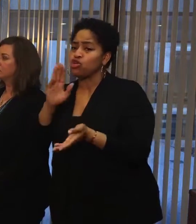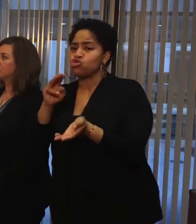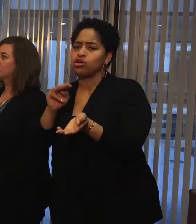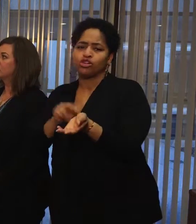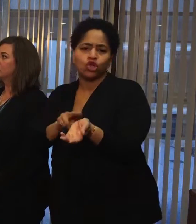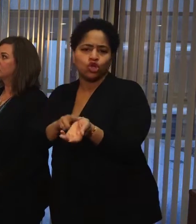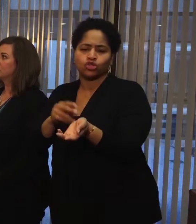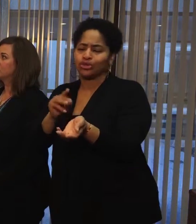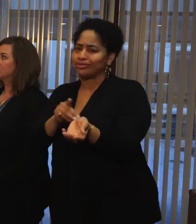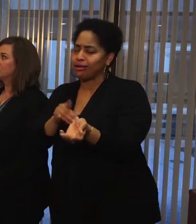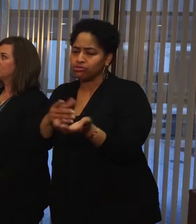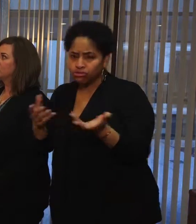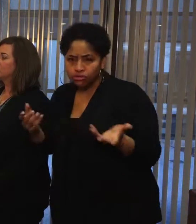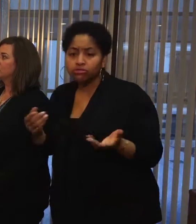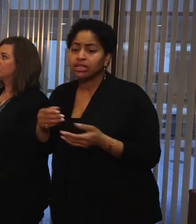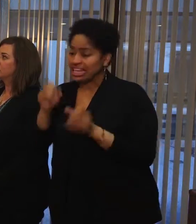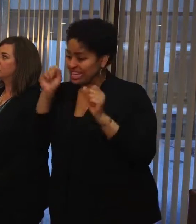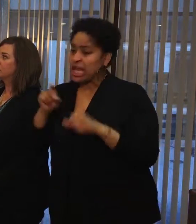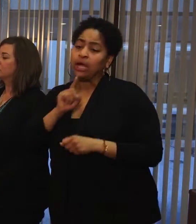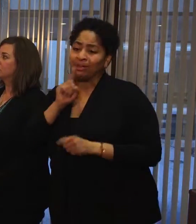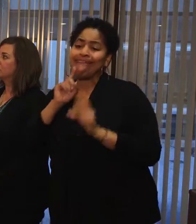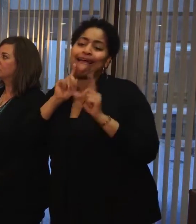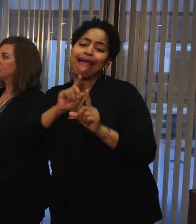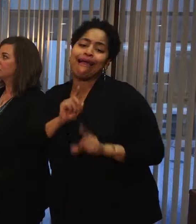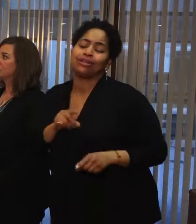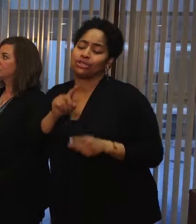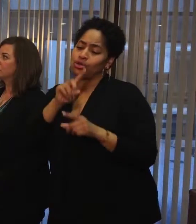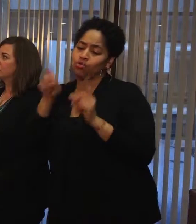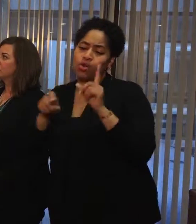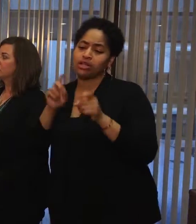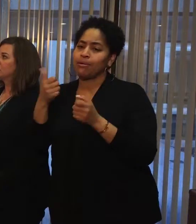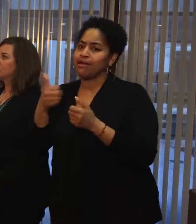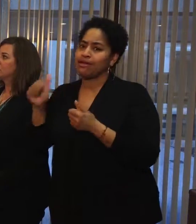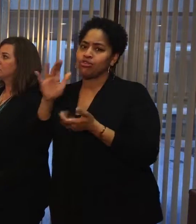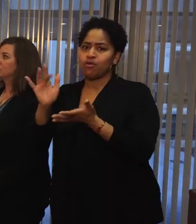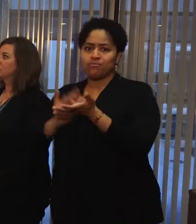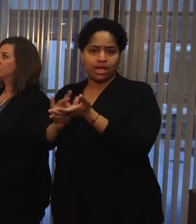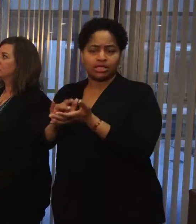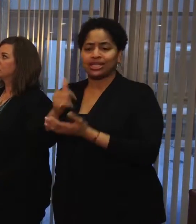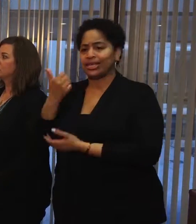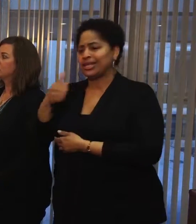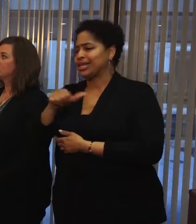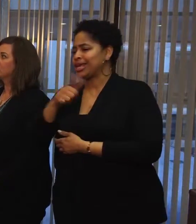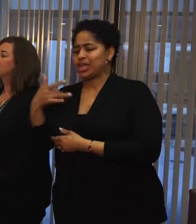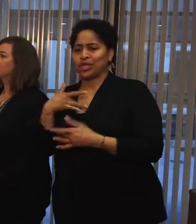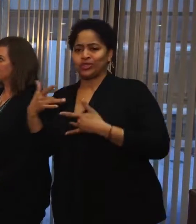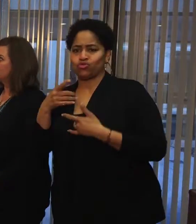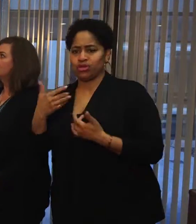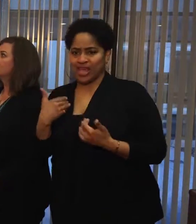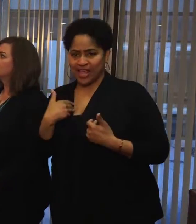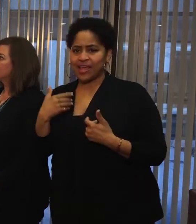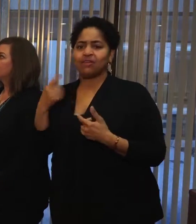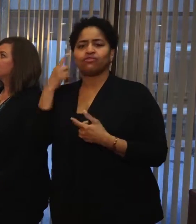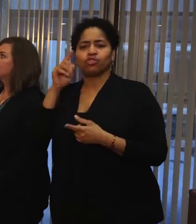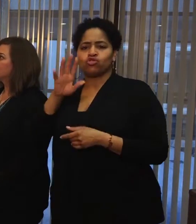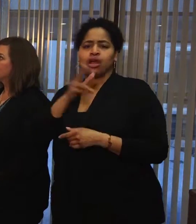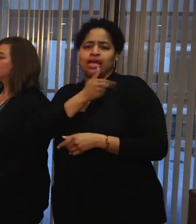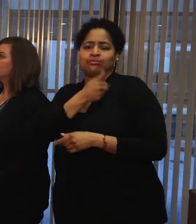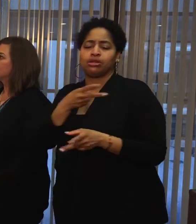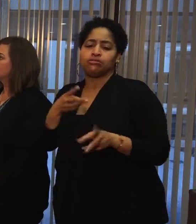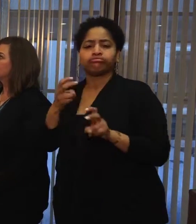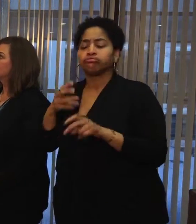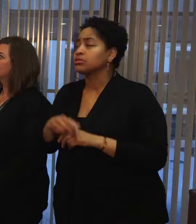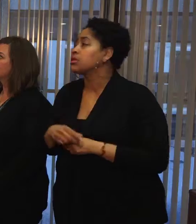nurse practitioner or doctor can really answer questions about any medication changes, any other concerns you had related to